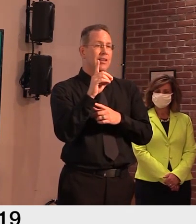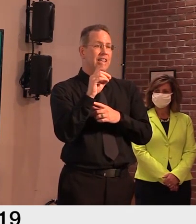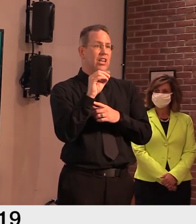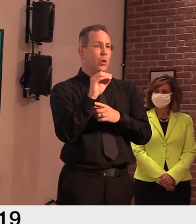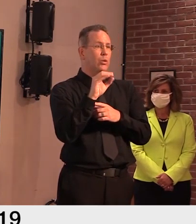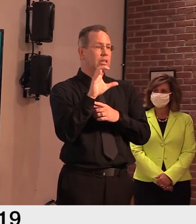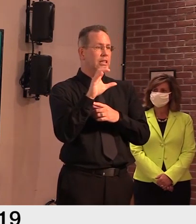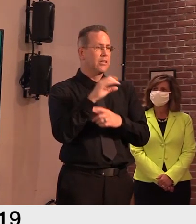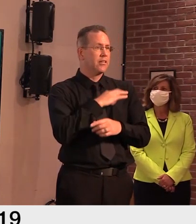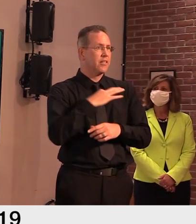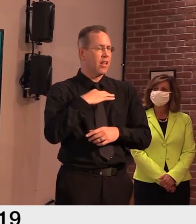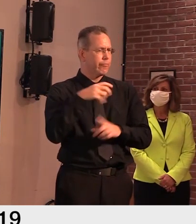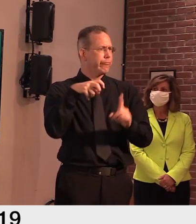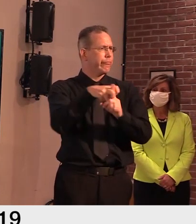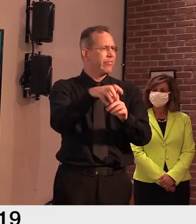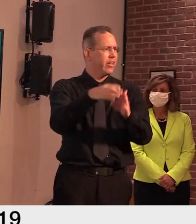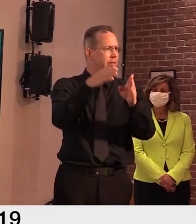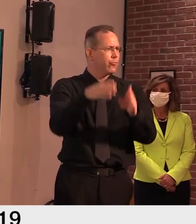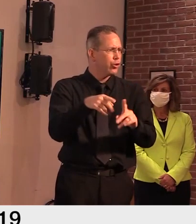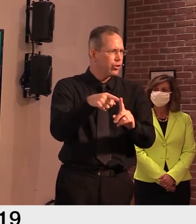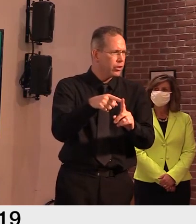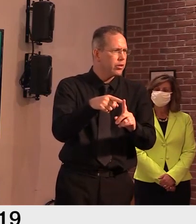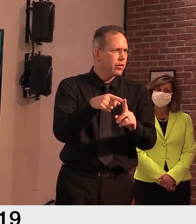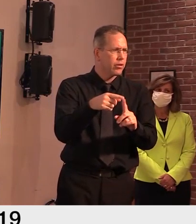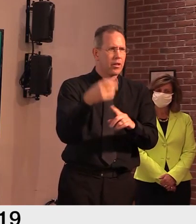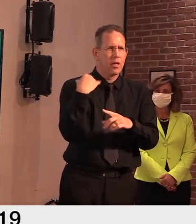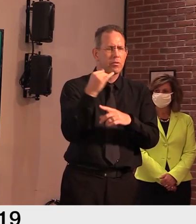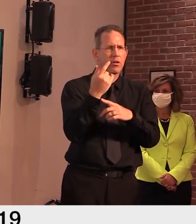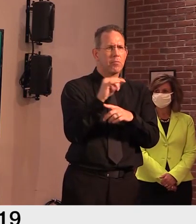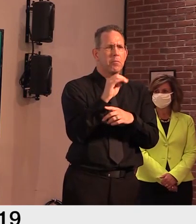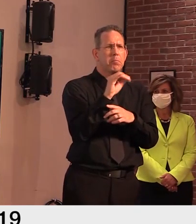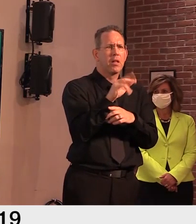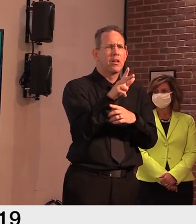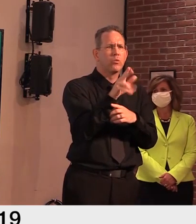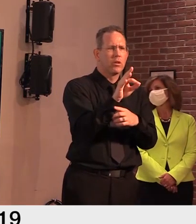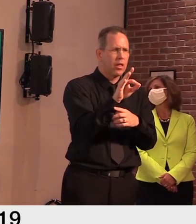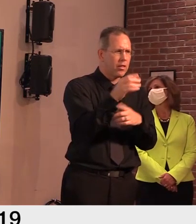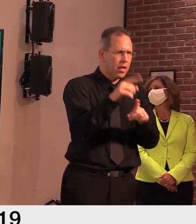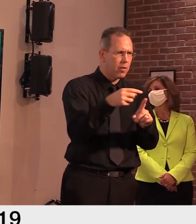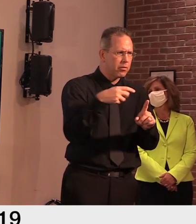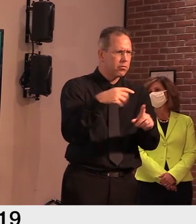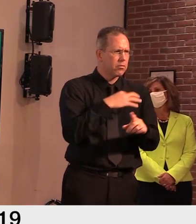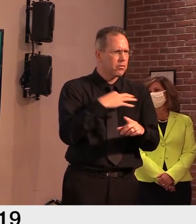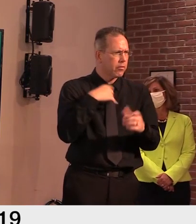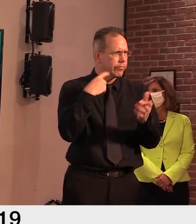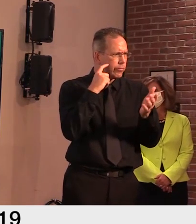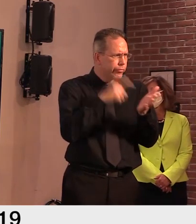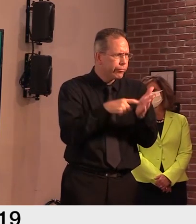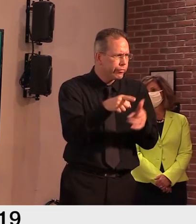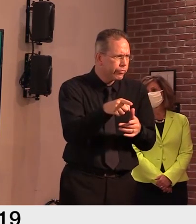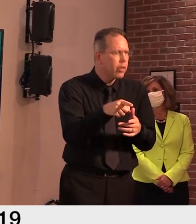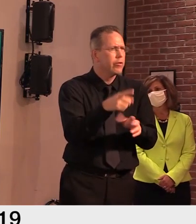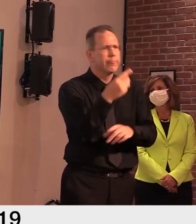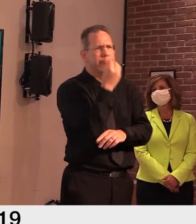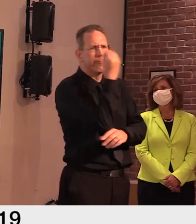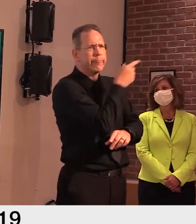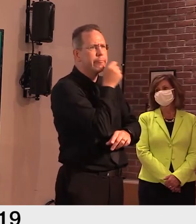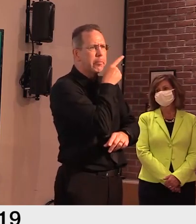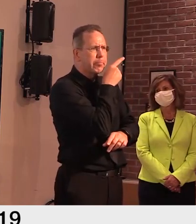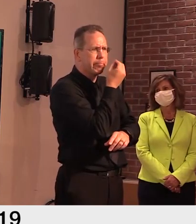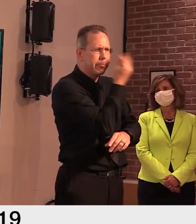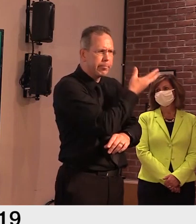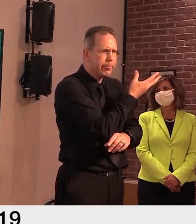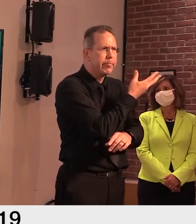Well, let me just reframe that a little bit, because I really want to, this is important. The alleged actions were